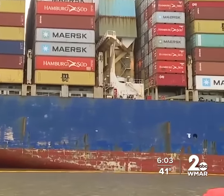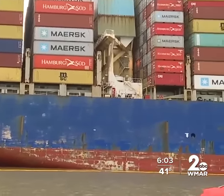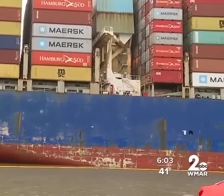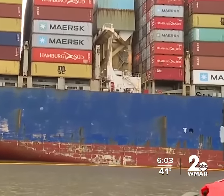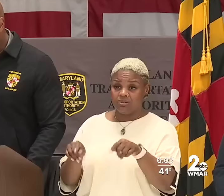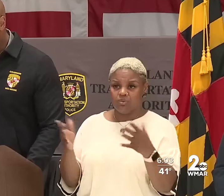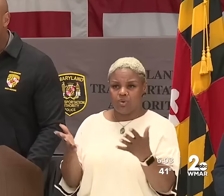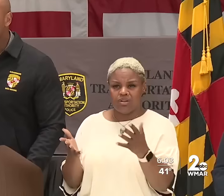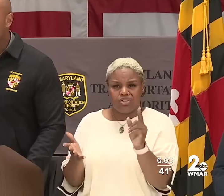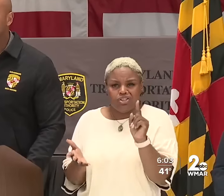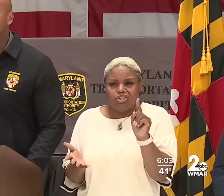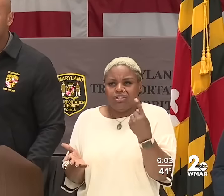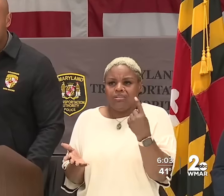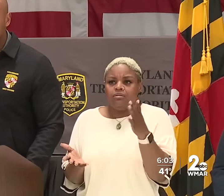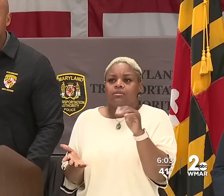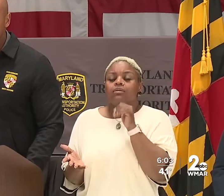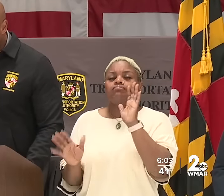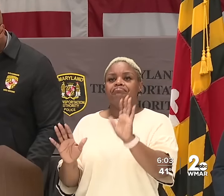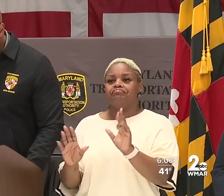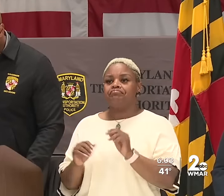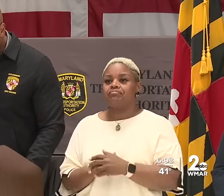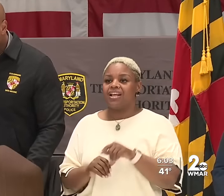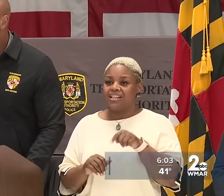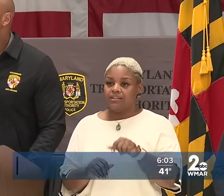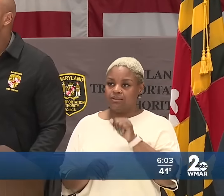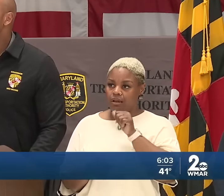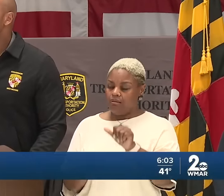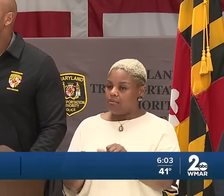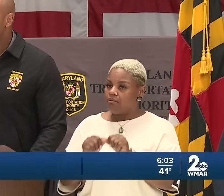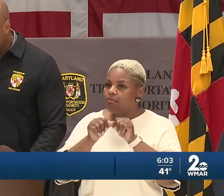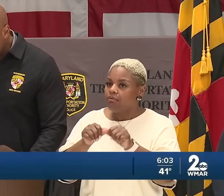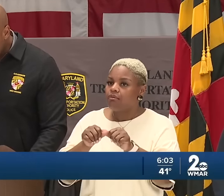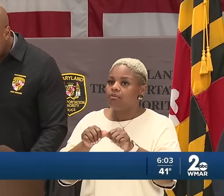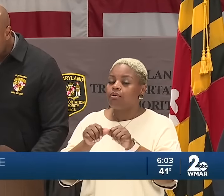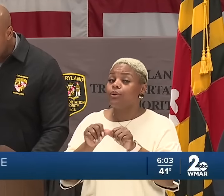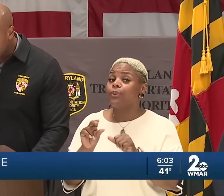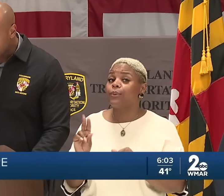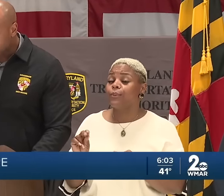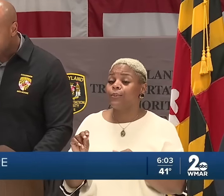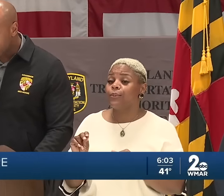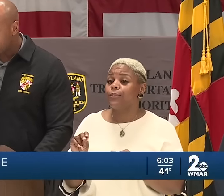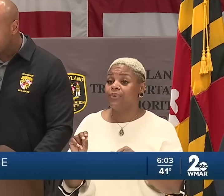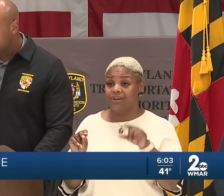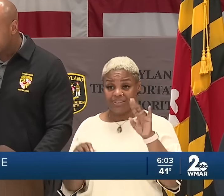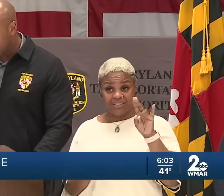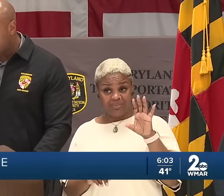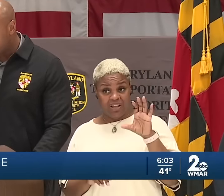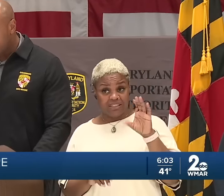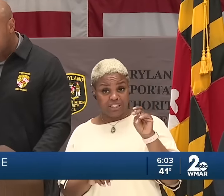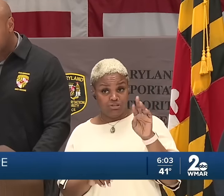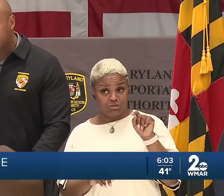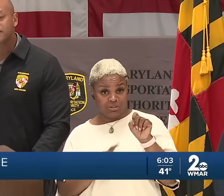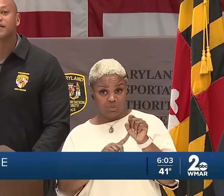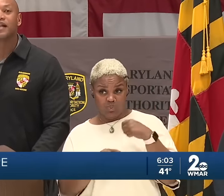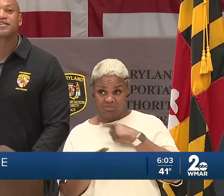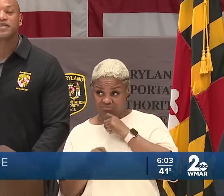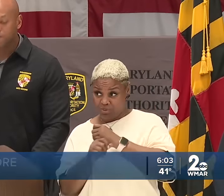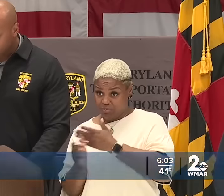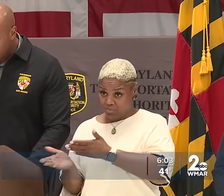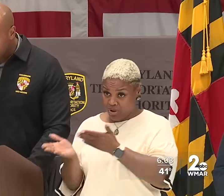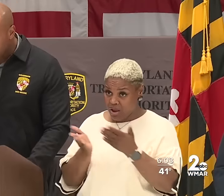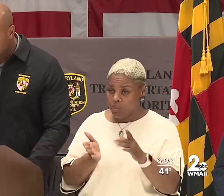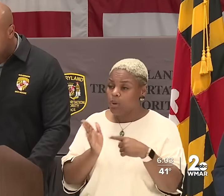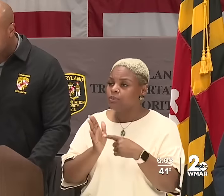our port. This is not a permanent solution. The 75 containers that we moved today represents less